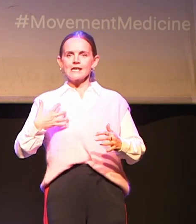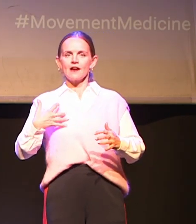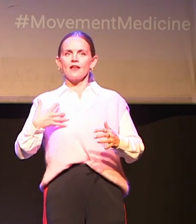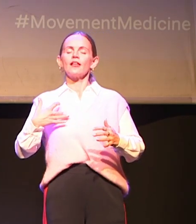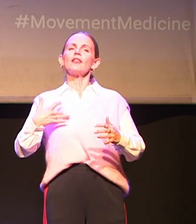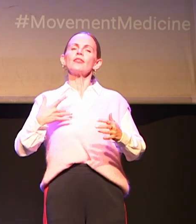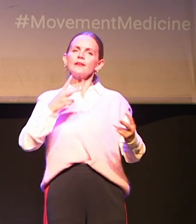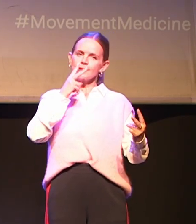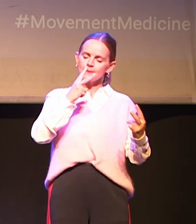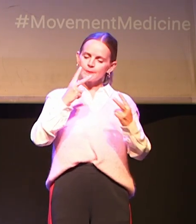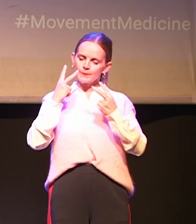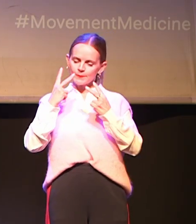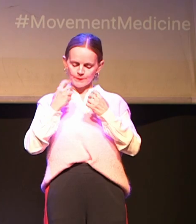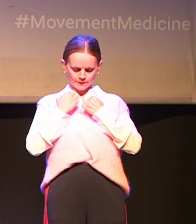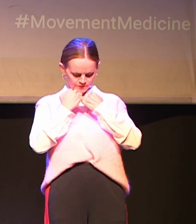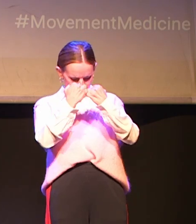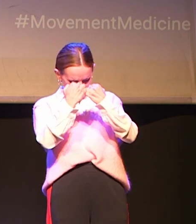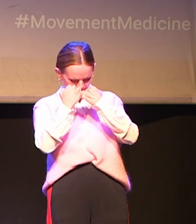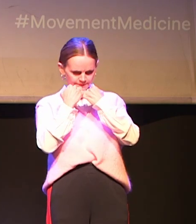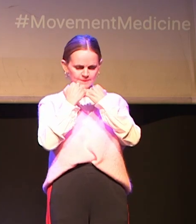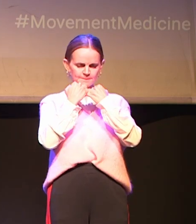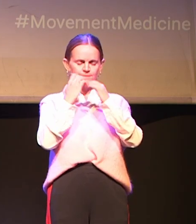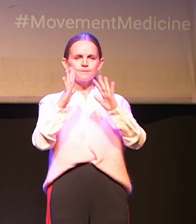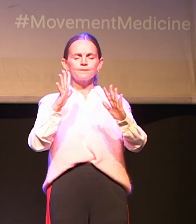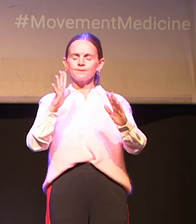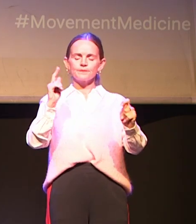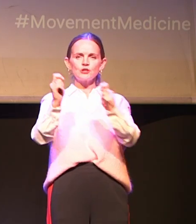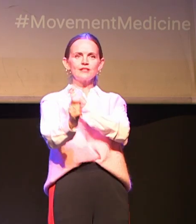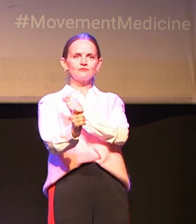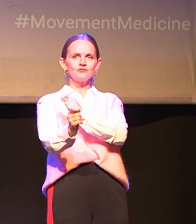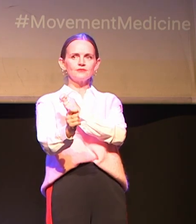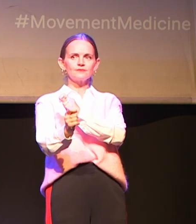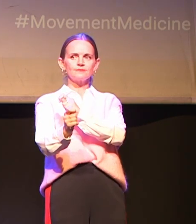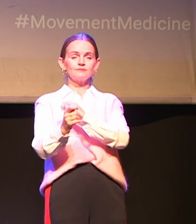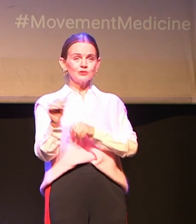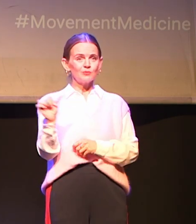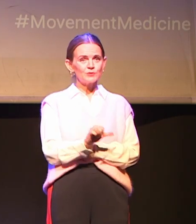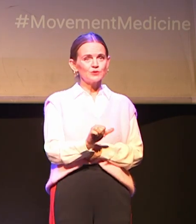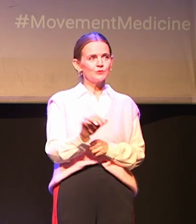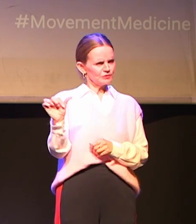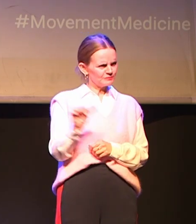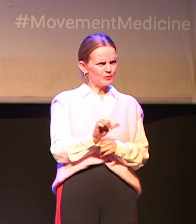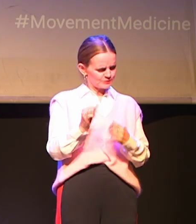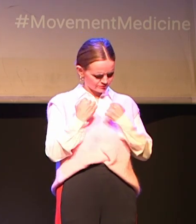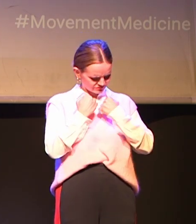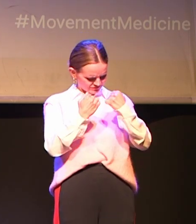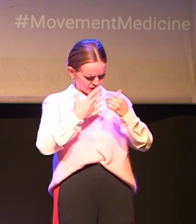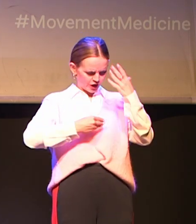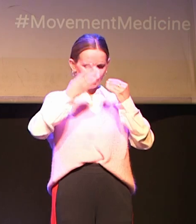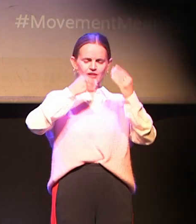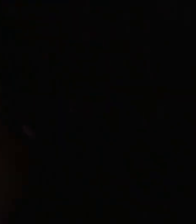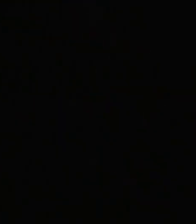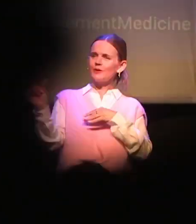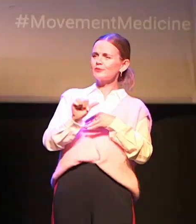to look at it, to feel it, to move differently. That to me is the point of it. You're supposed to learn your stuff. We're supposed to